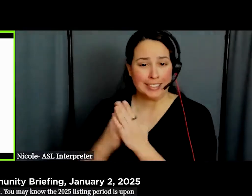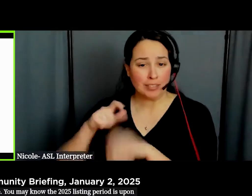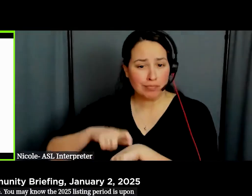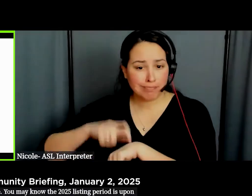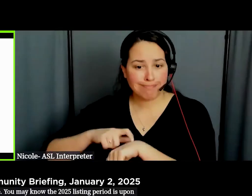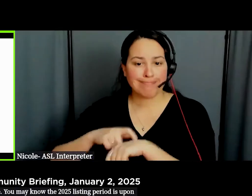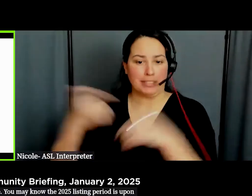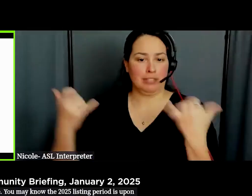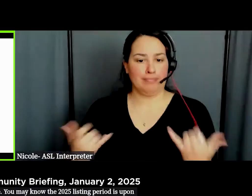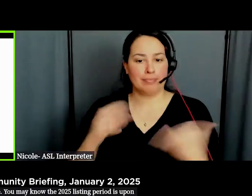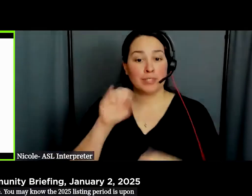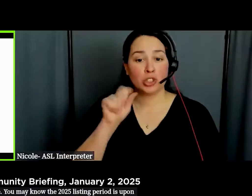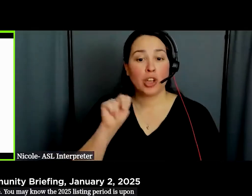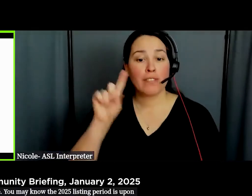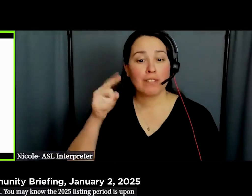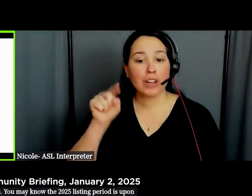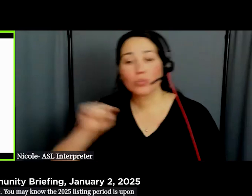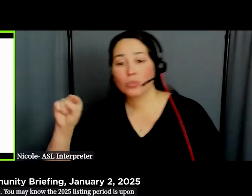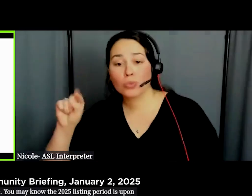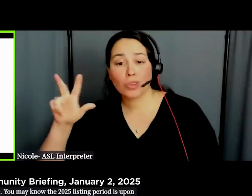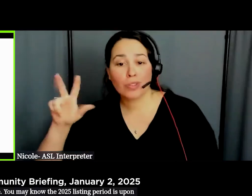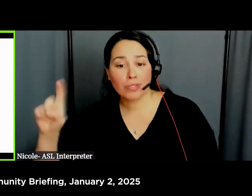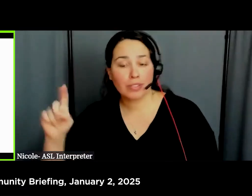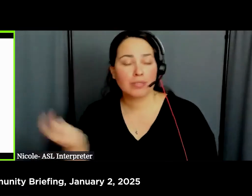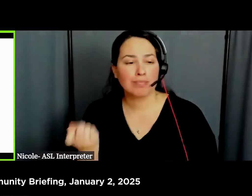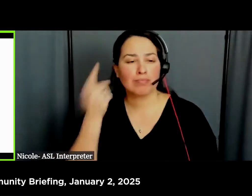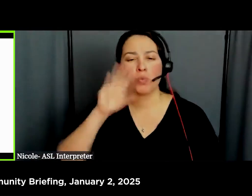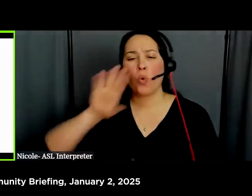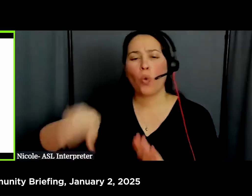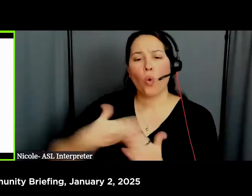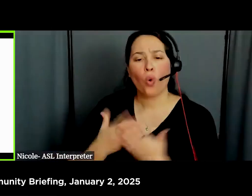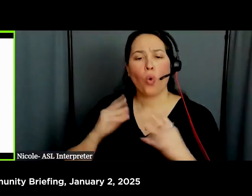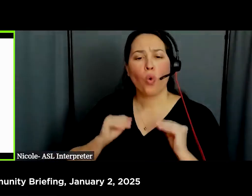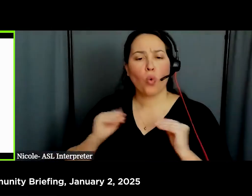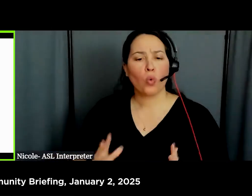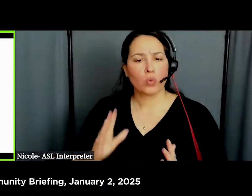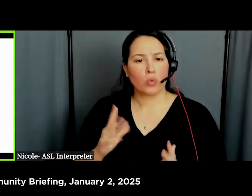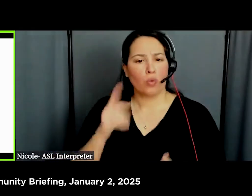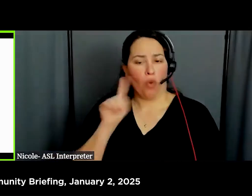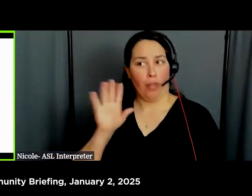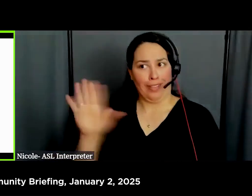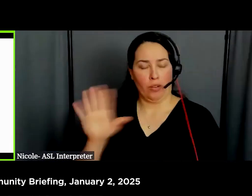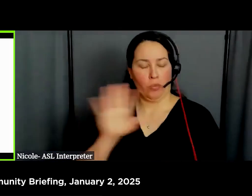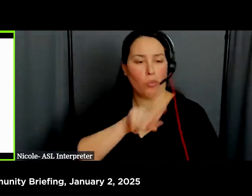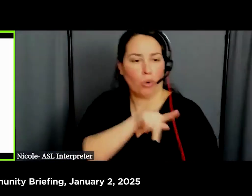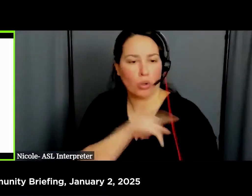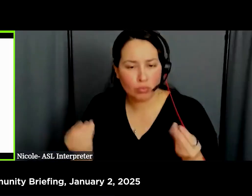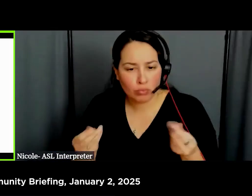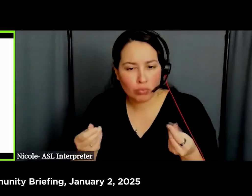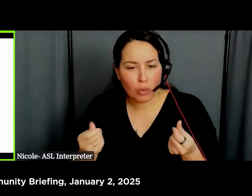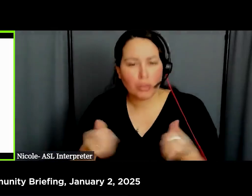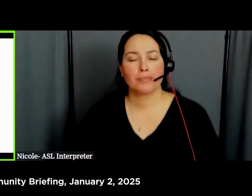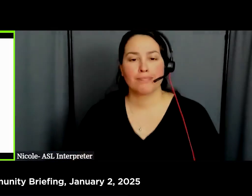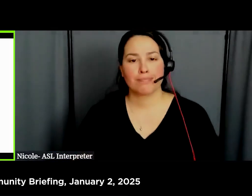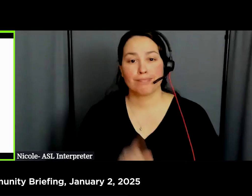January 1st through the 31st for all owners of personal property in Buncombe County. This is a process